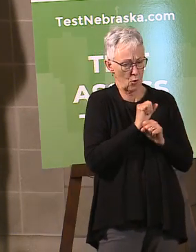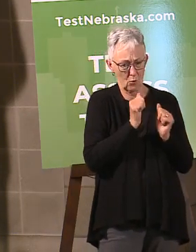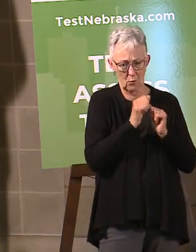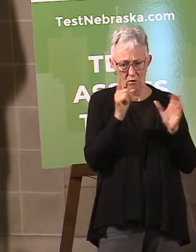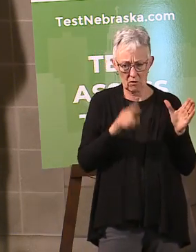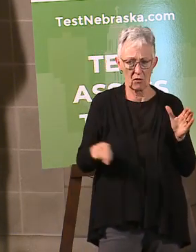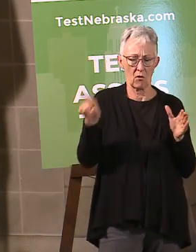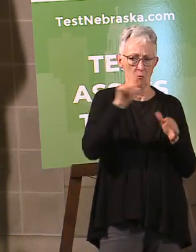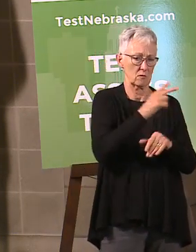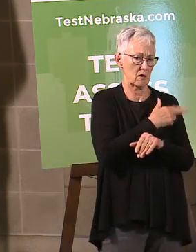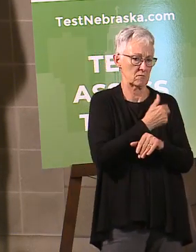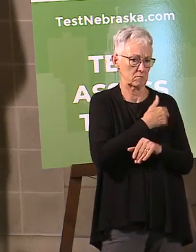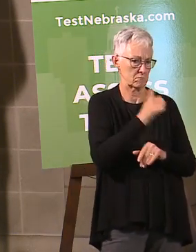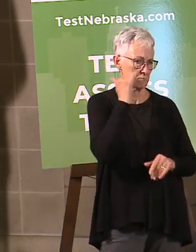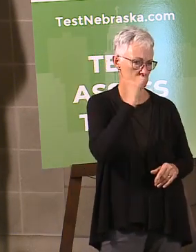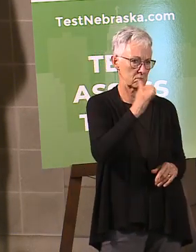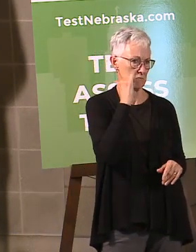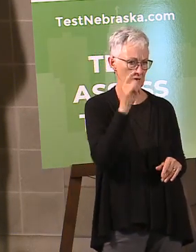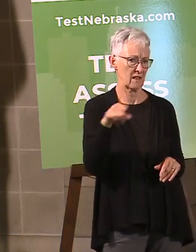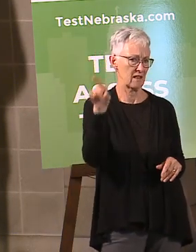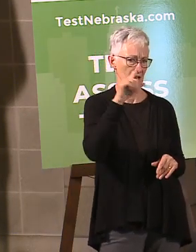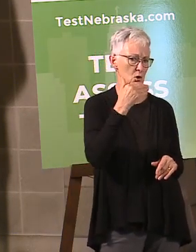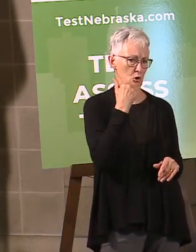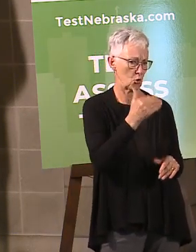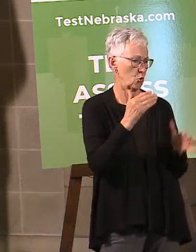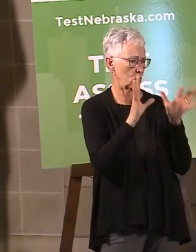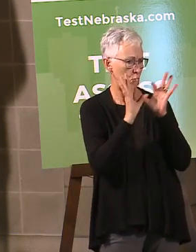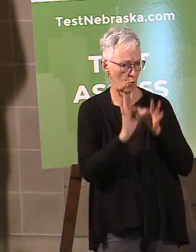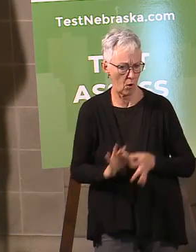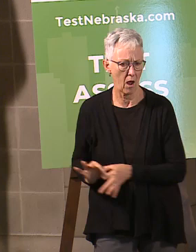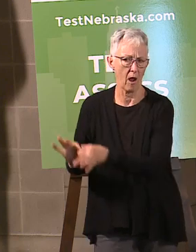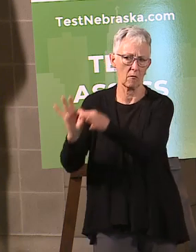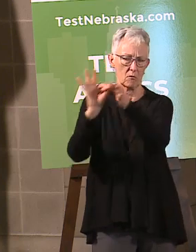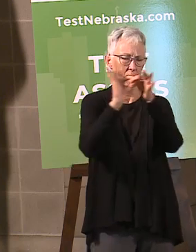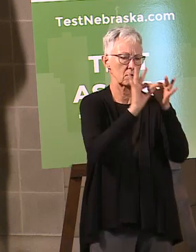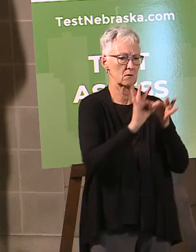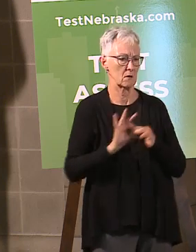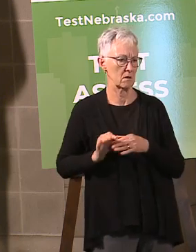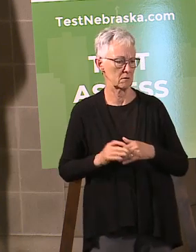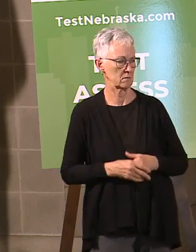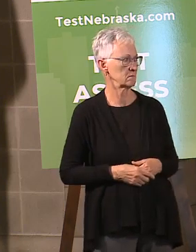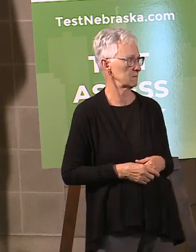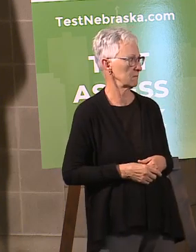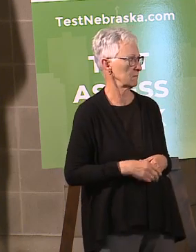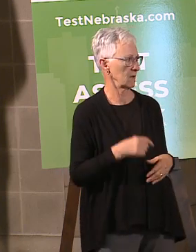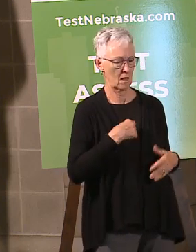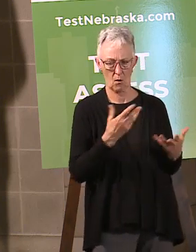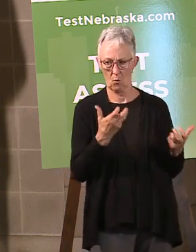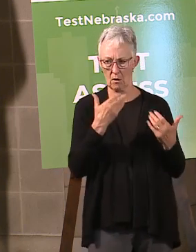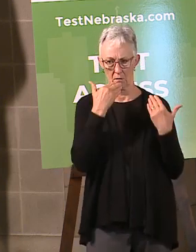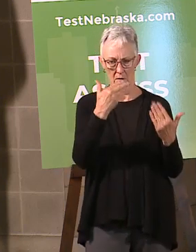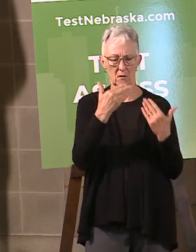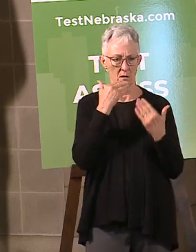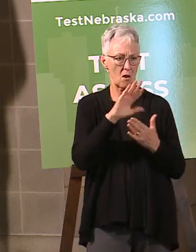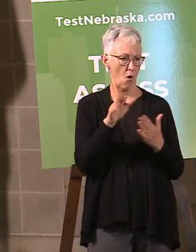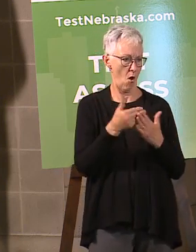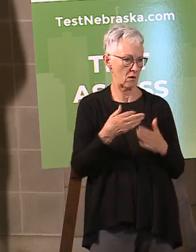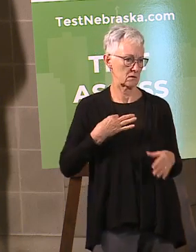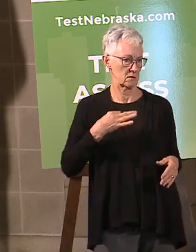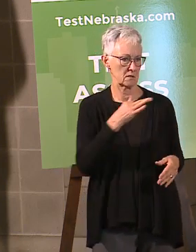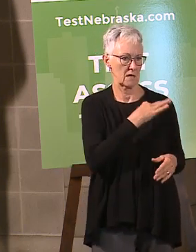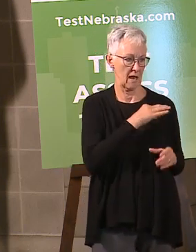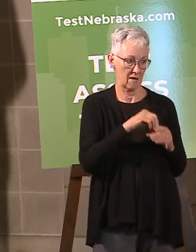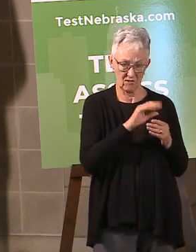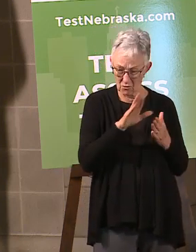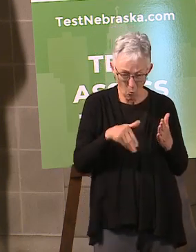just great cooperation. And again, just to thank all the staff that I've seen in the hospitals that I visited. I know how hard you're